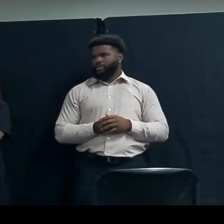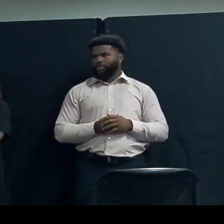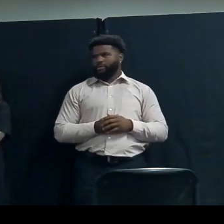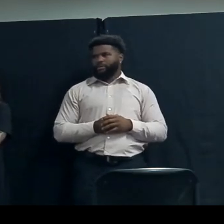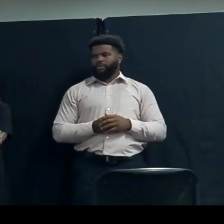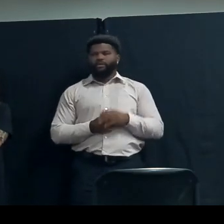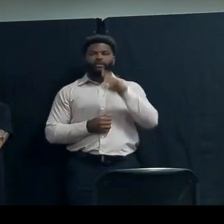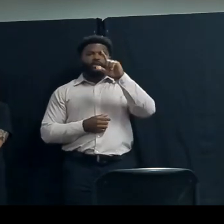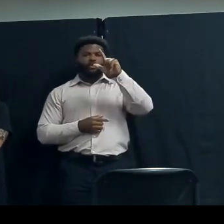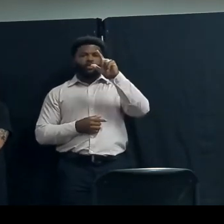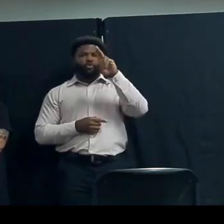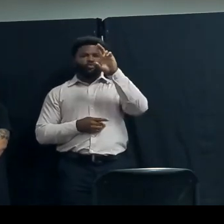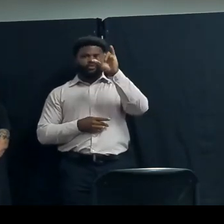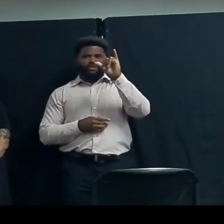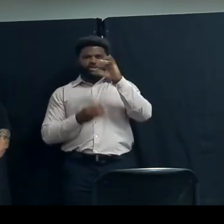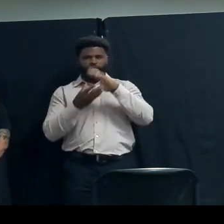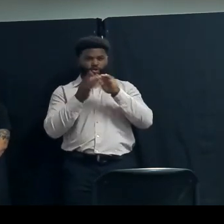The gen ed.